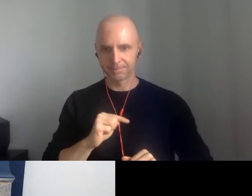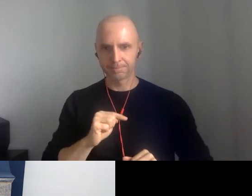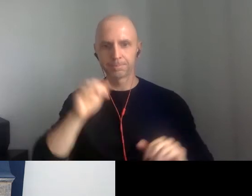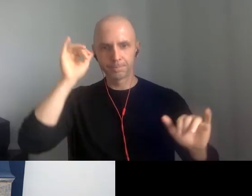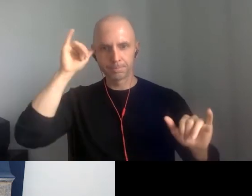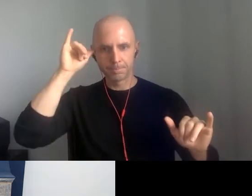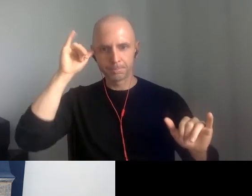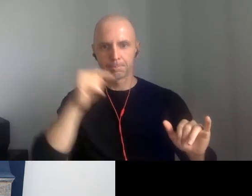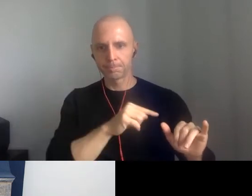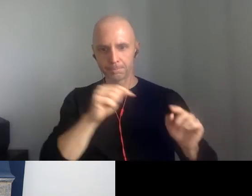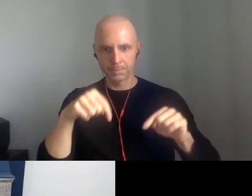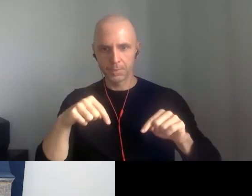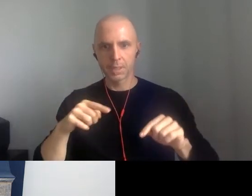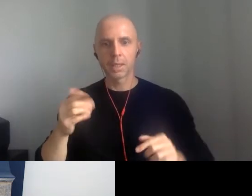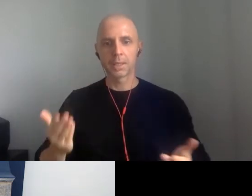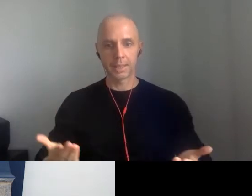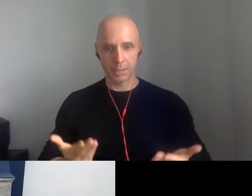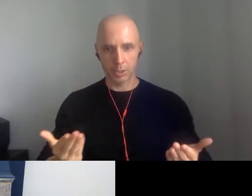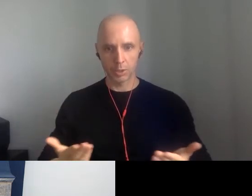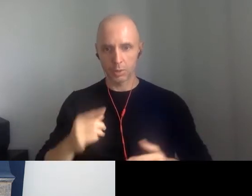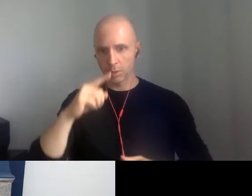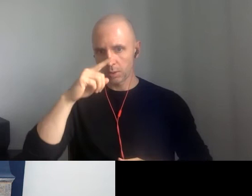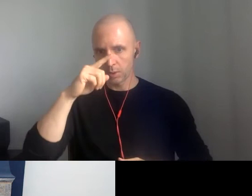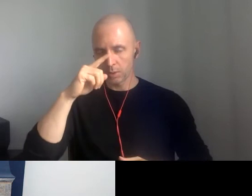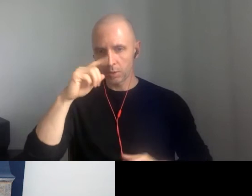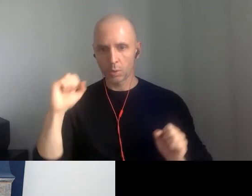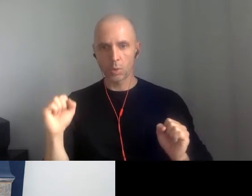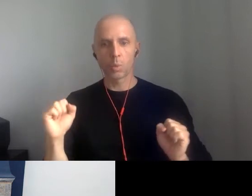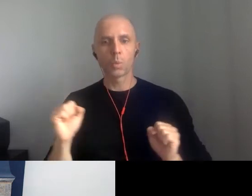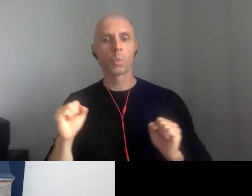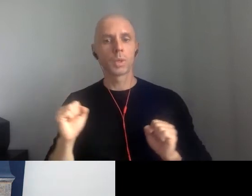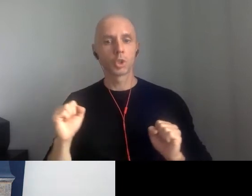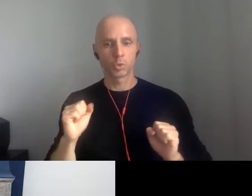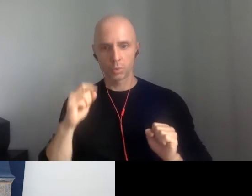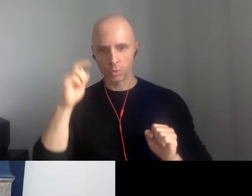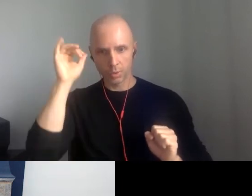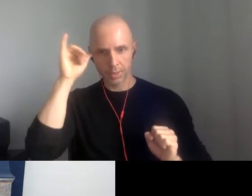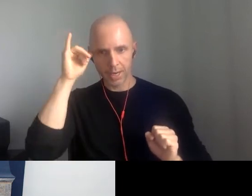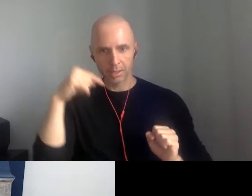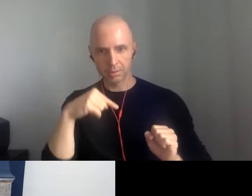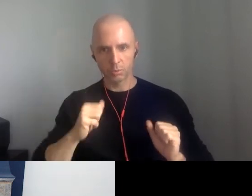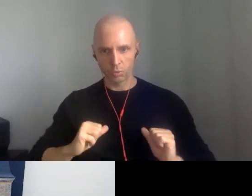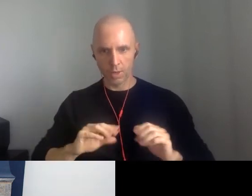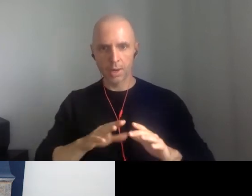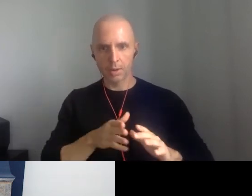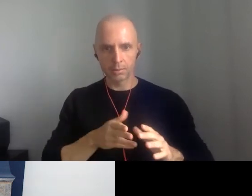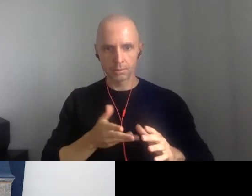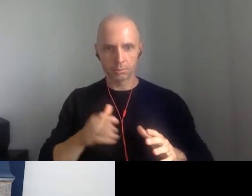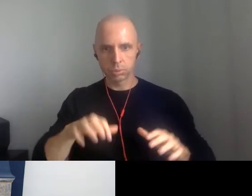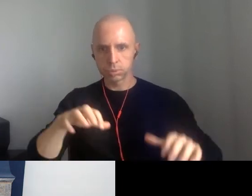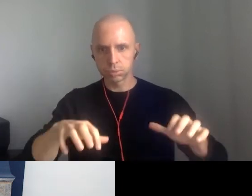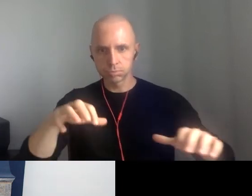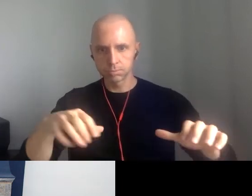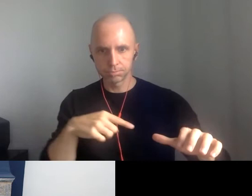the extinct auroch, which is the precursor to the domesticated ox. These will open and create glades within dense